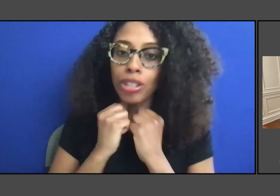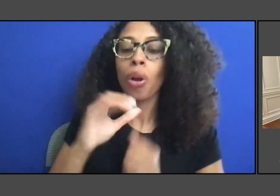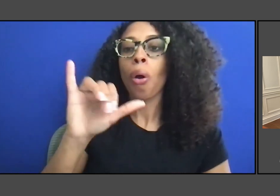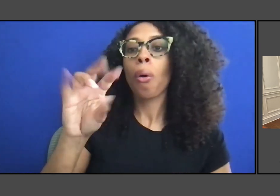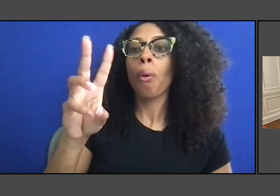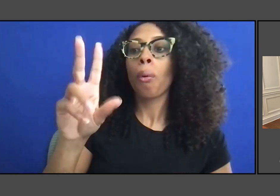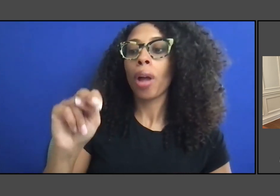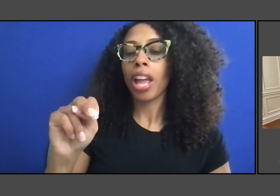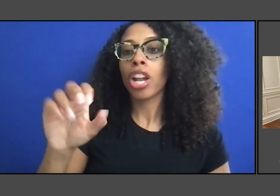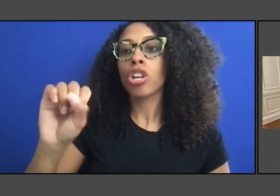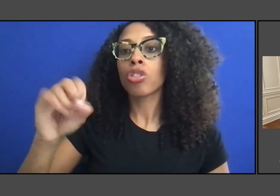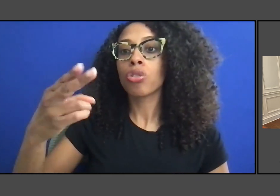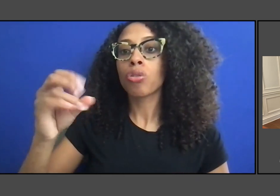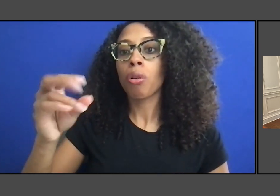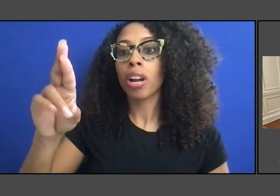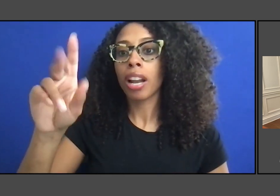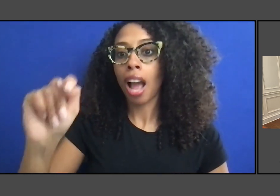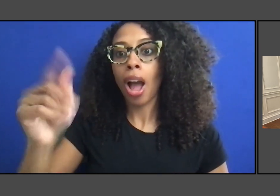Esperanza.